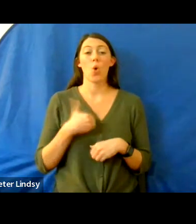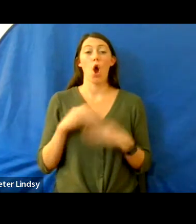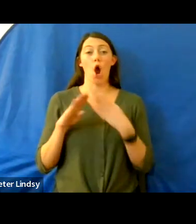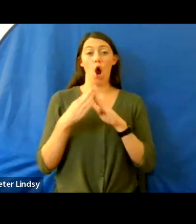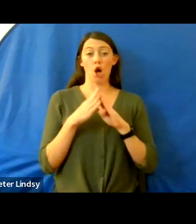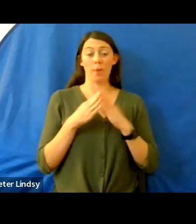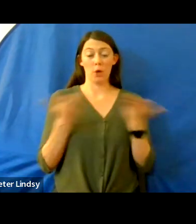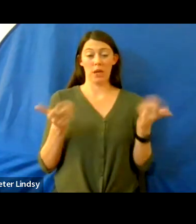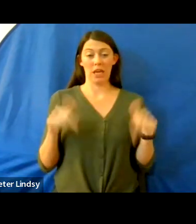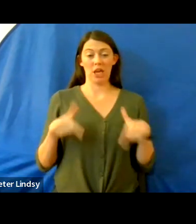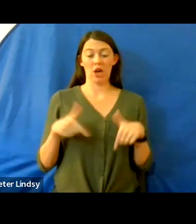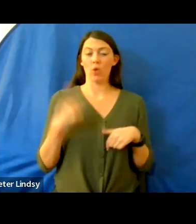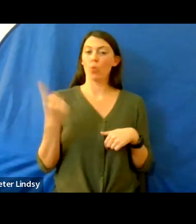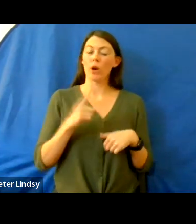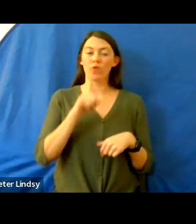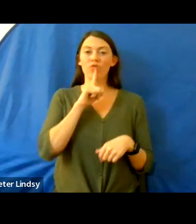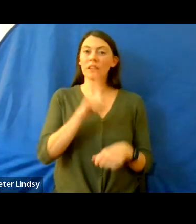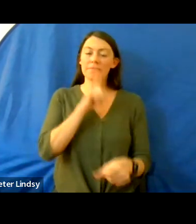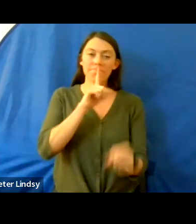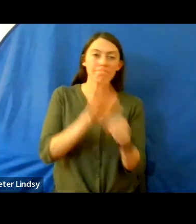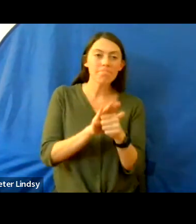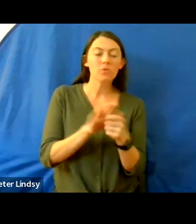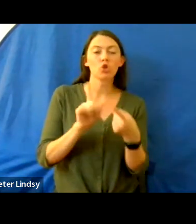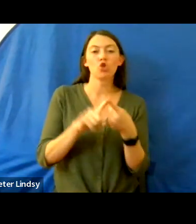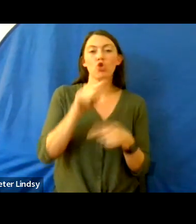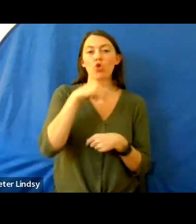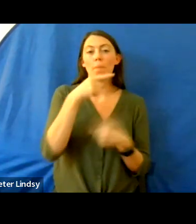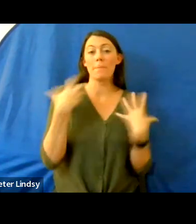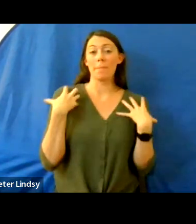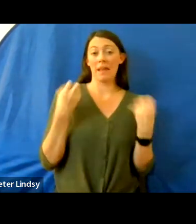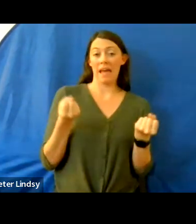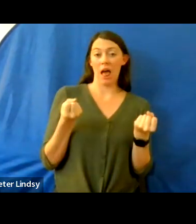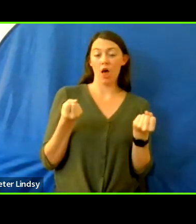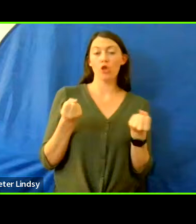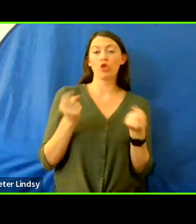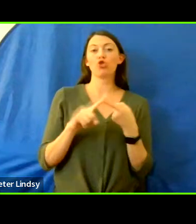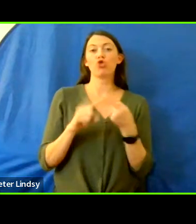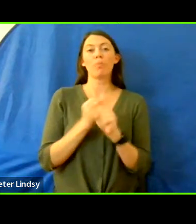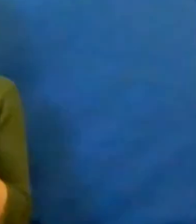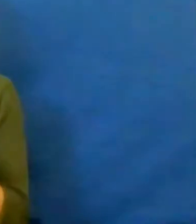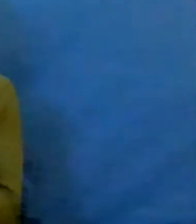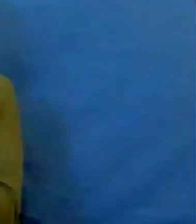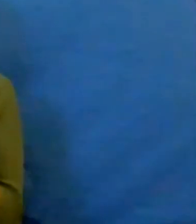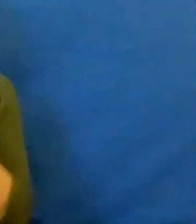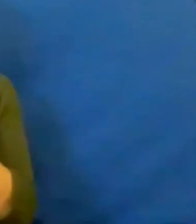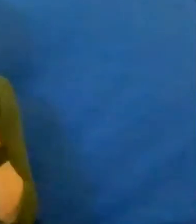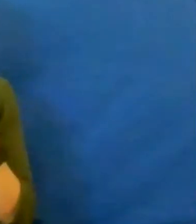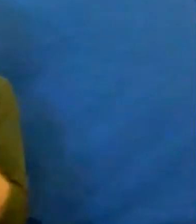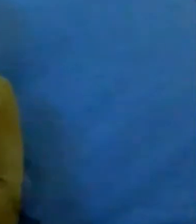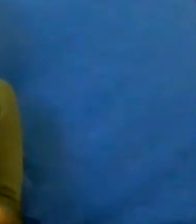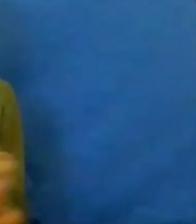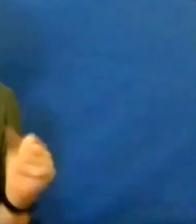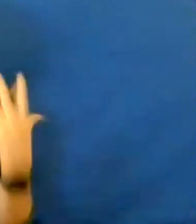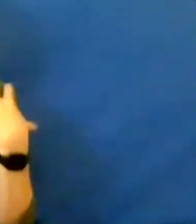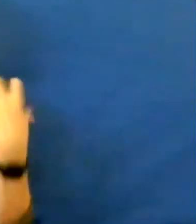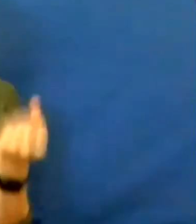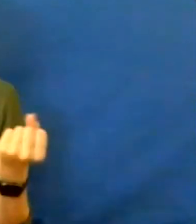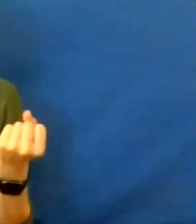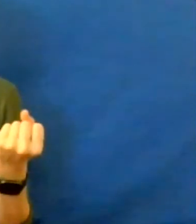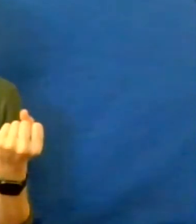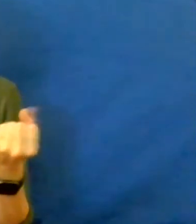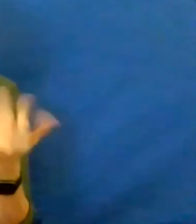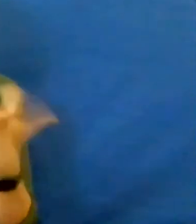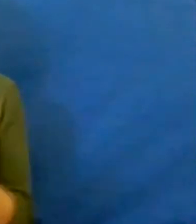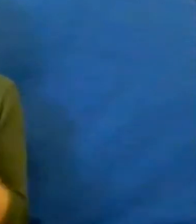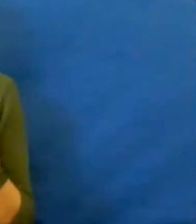to public health, community health, to trying to keep people as safe as possible, and to really buying into the things that will preserve